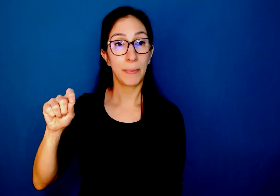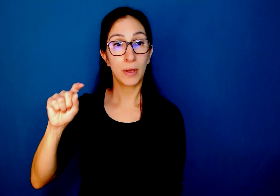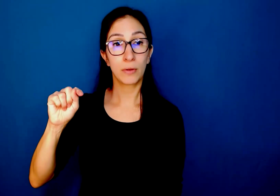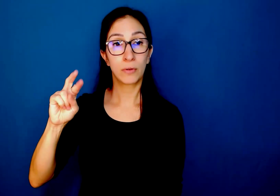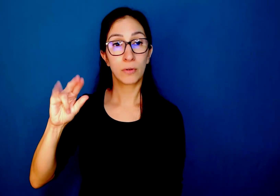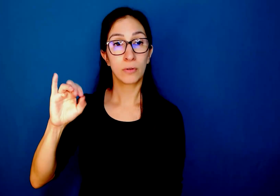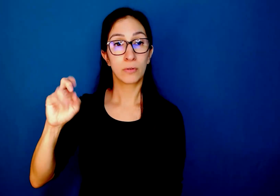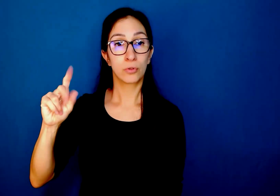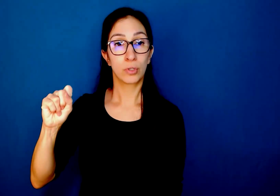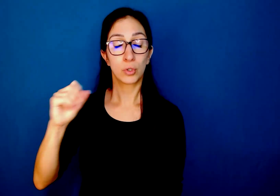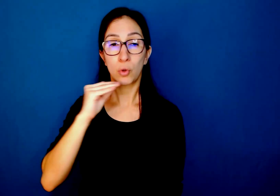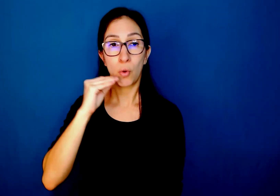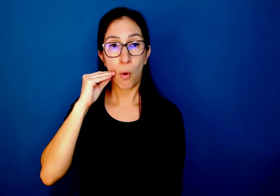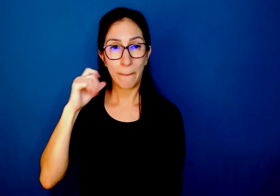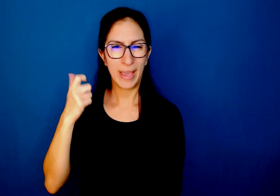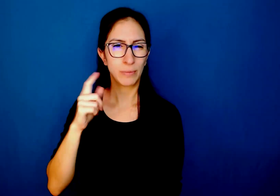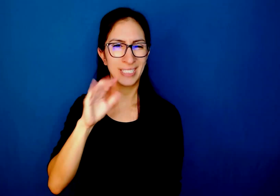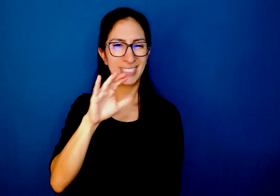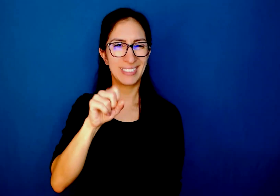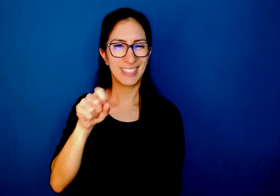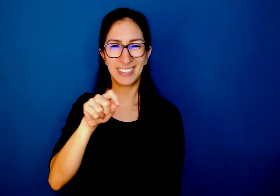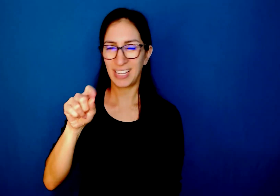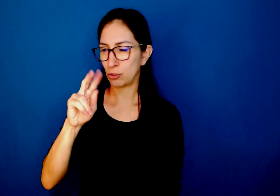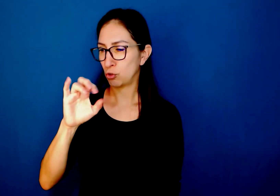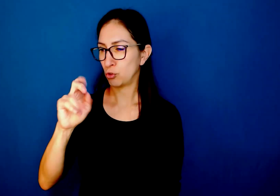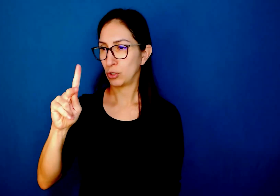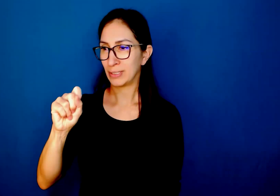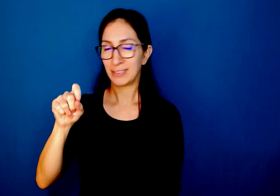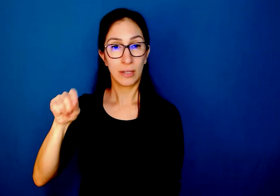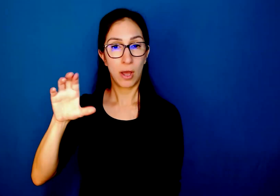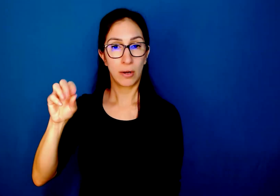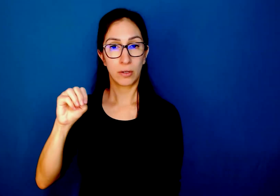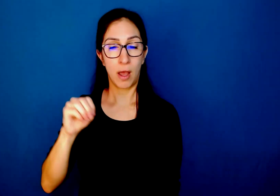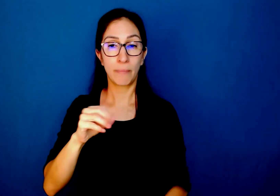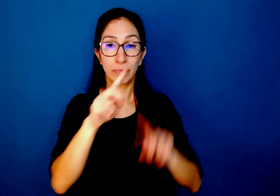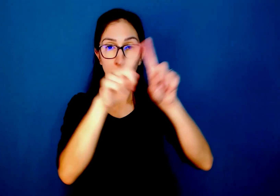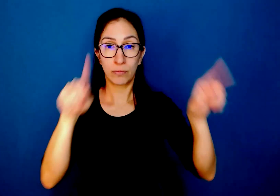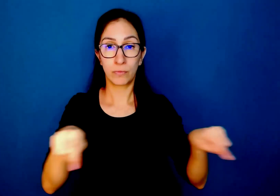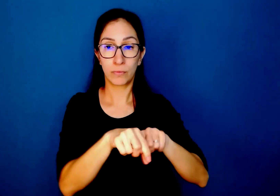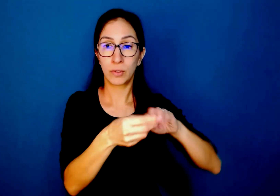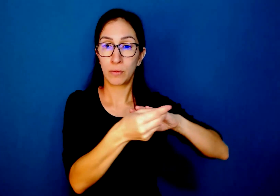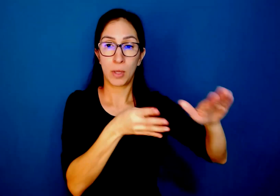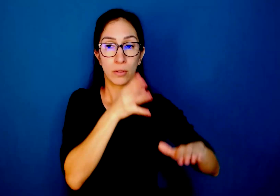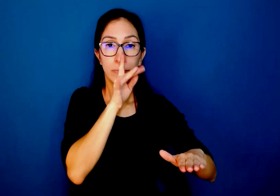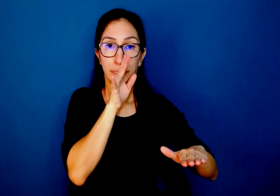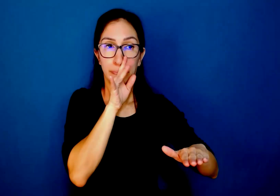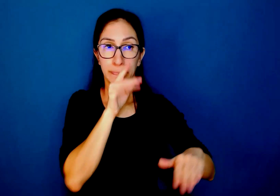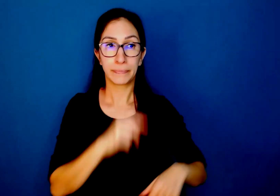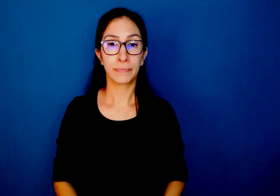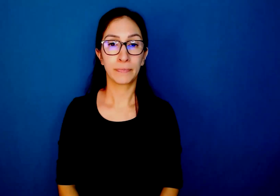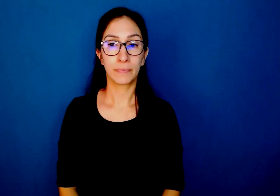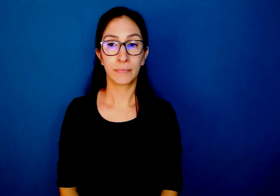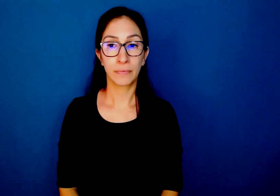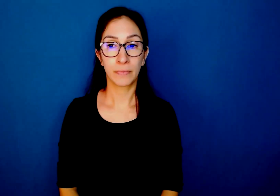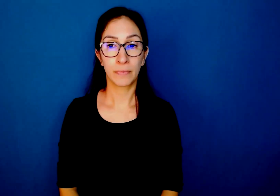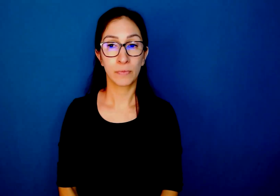css-tricks.com. And if I press tab, CSS Tricks, a website about making websites. Same page link, skip to main content. you'll see